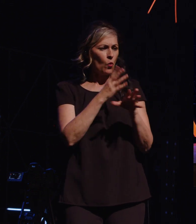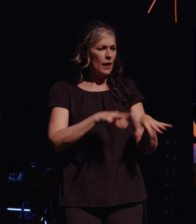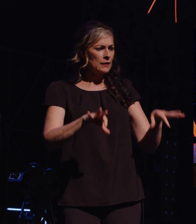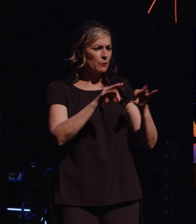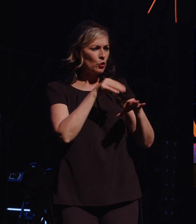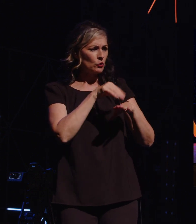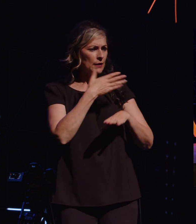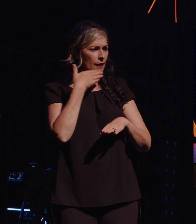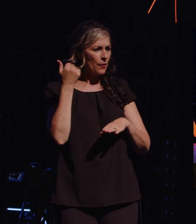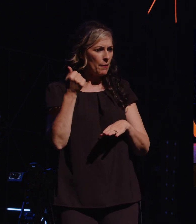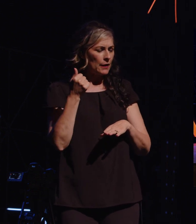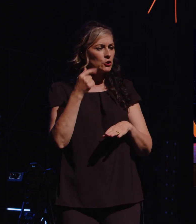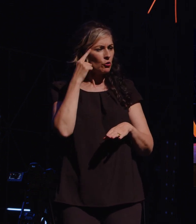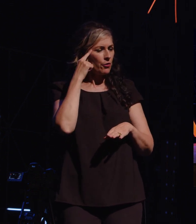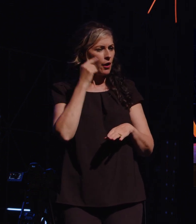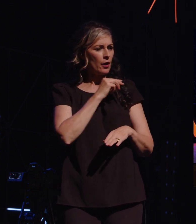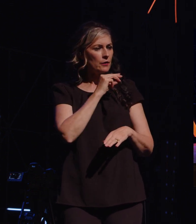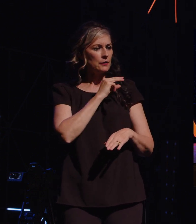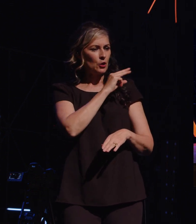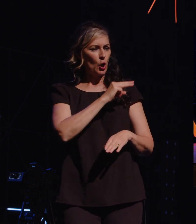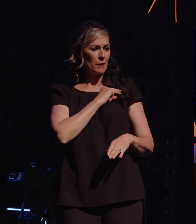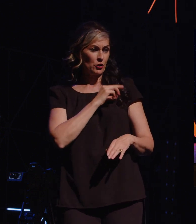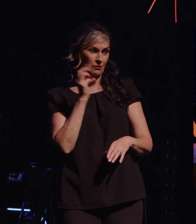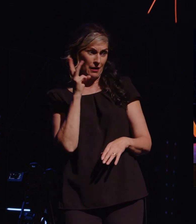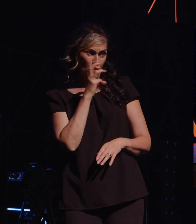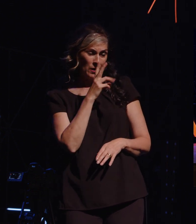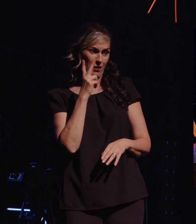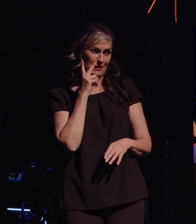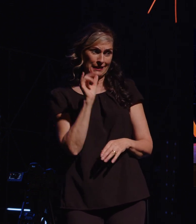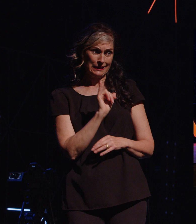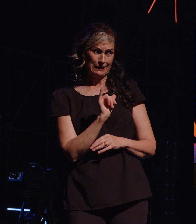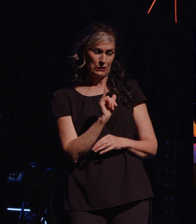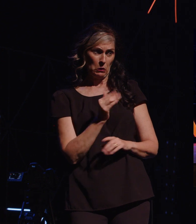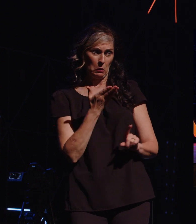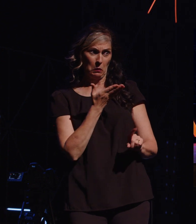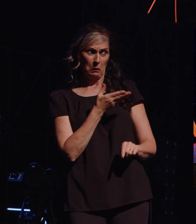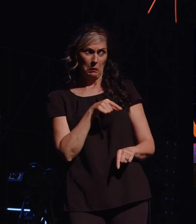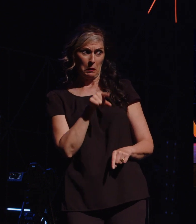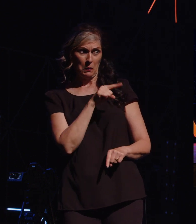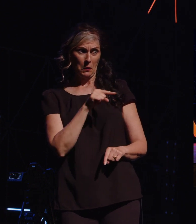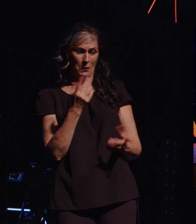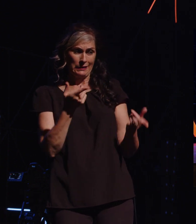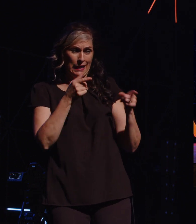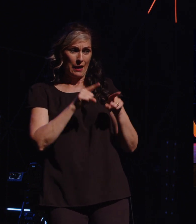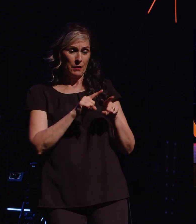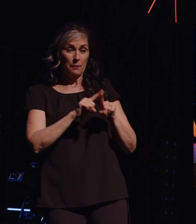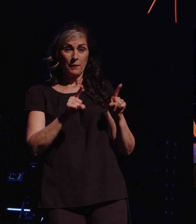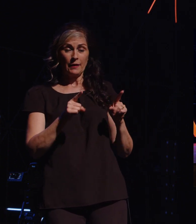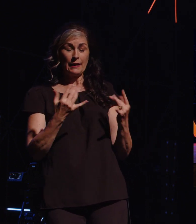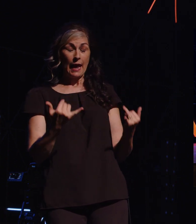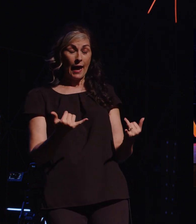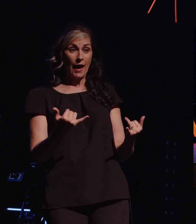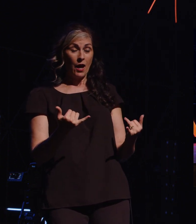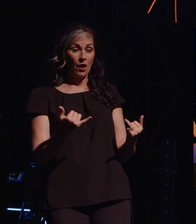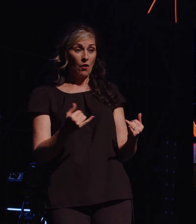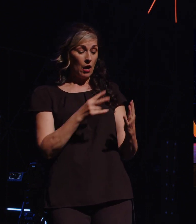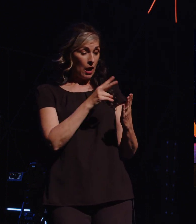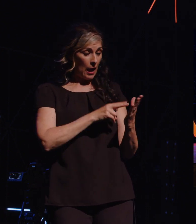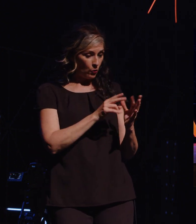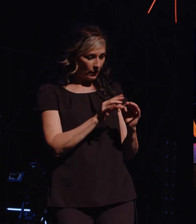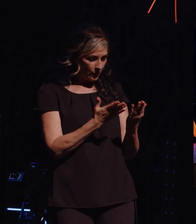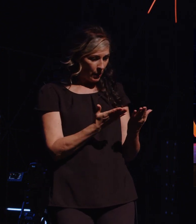best? Because you even said it. You thought our missionaries were a little weird. I've seen it before, too. It's like, what in the world is going on here? And yet I look at the Bible,